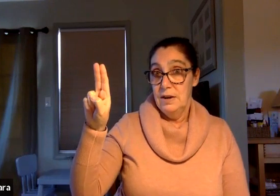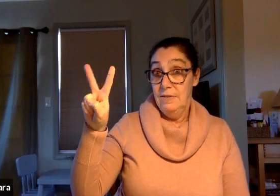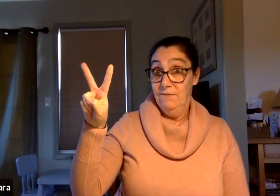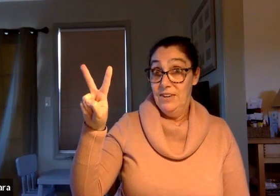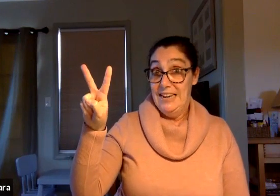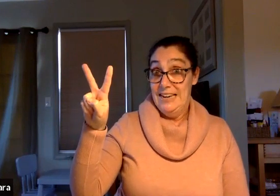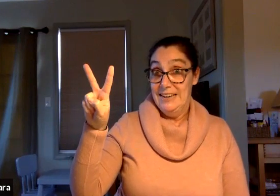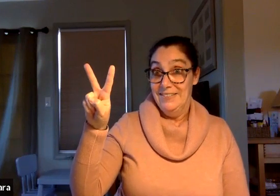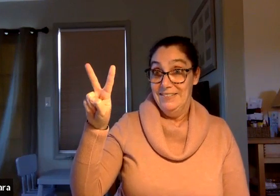V,